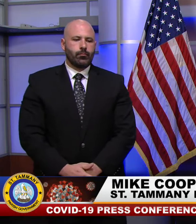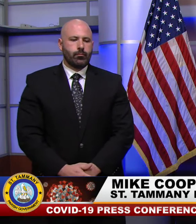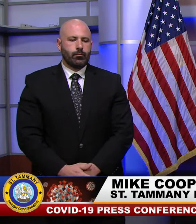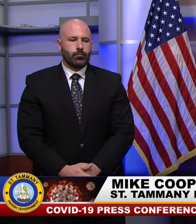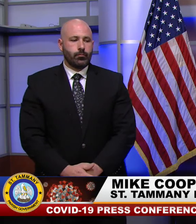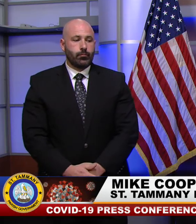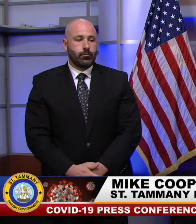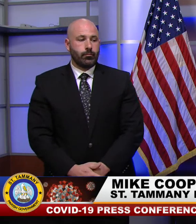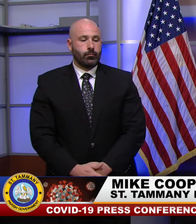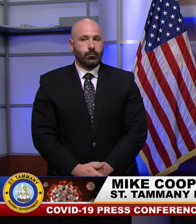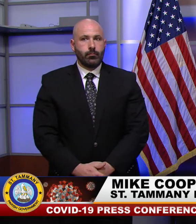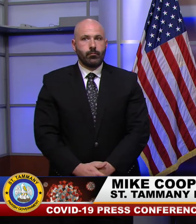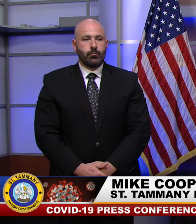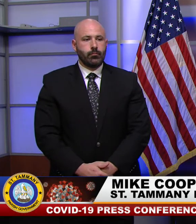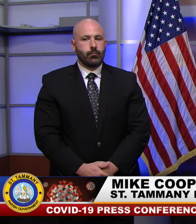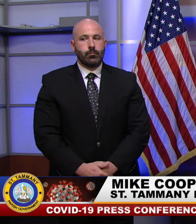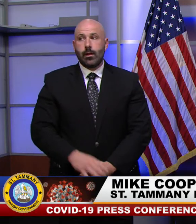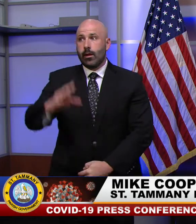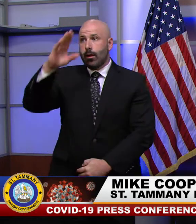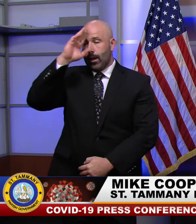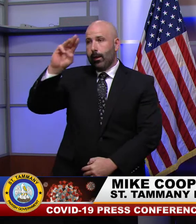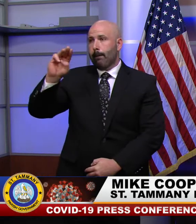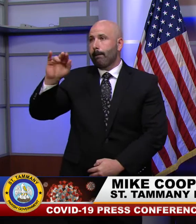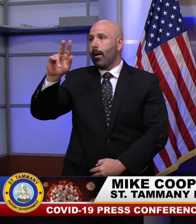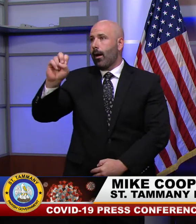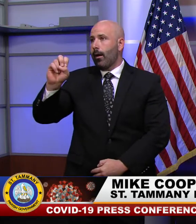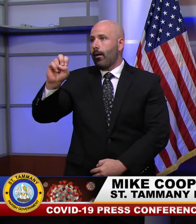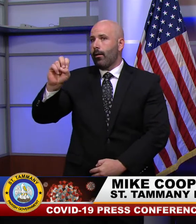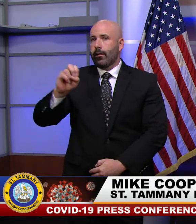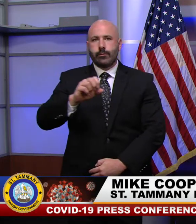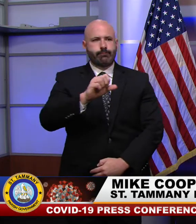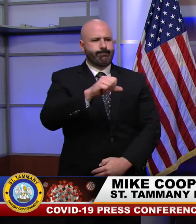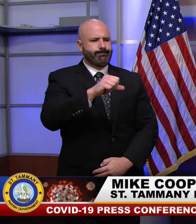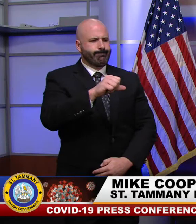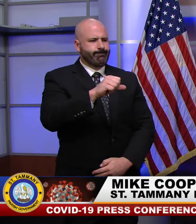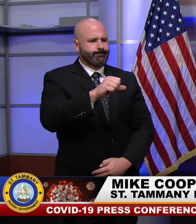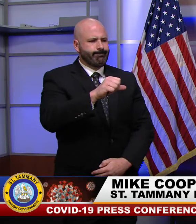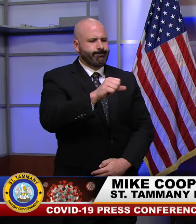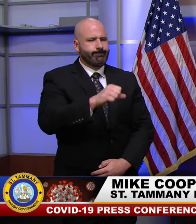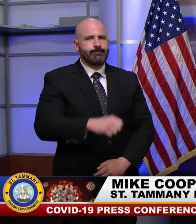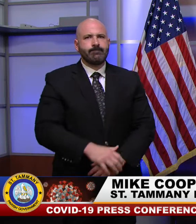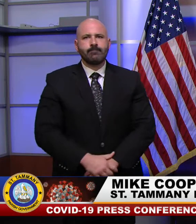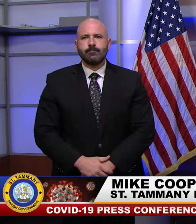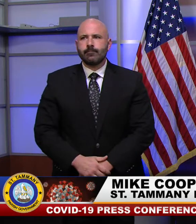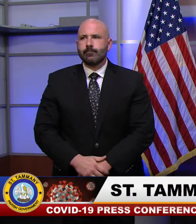Hey, Mike. Yes, sir. Mike, Rob Manson, Fox 8. How are you, sir? Hey,